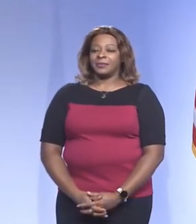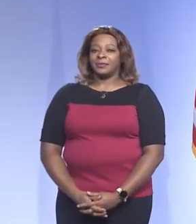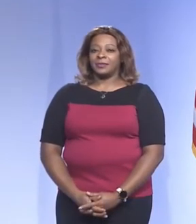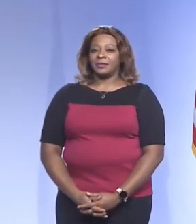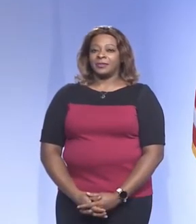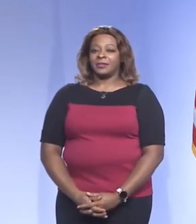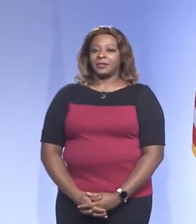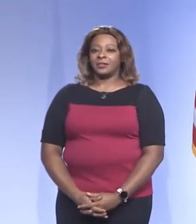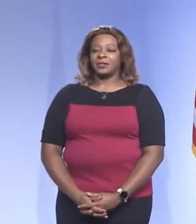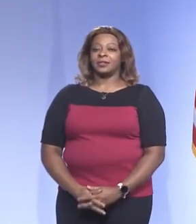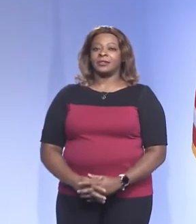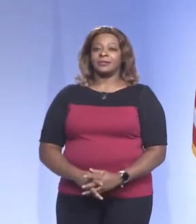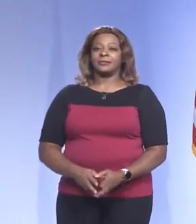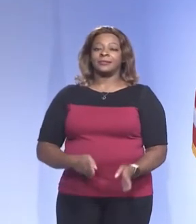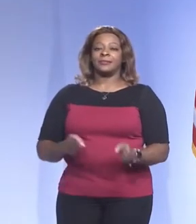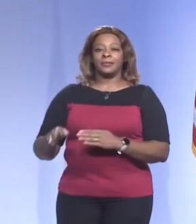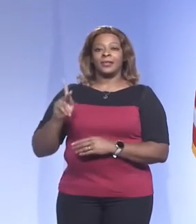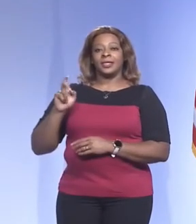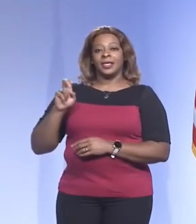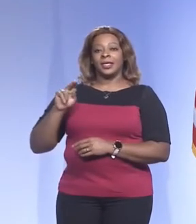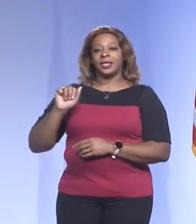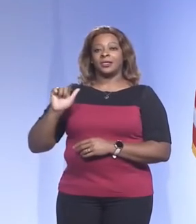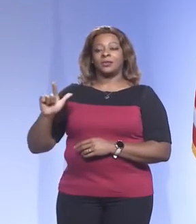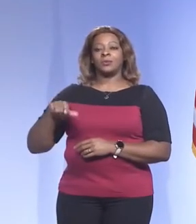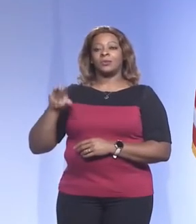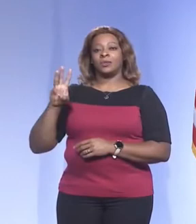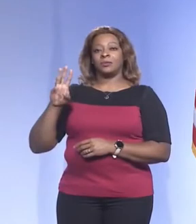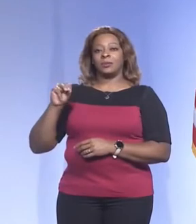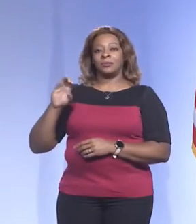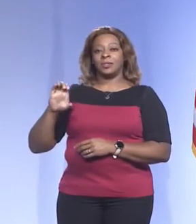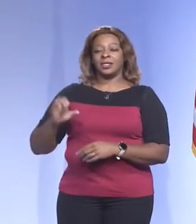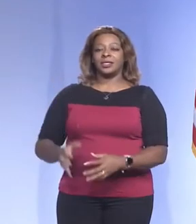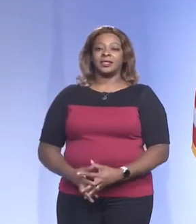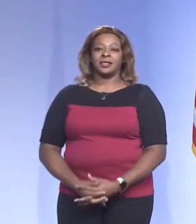Okay, we'll move to Kendall Downing, WMC.